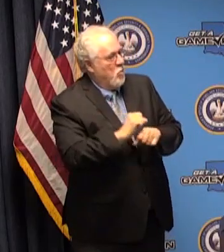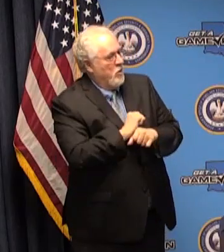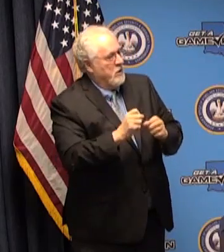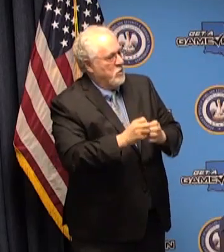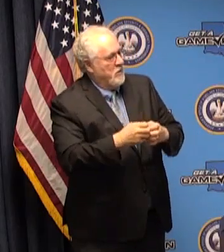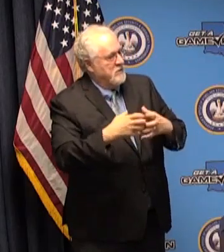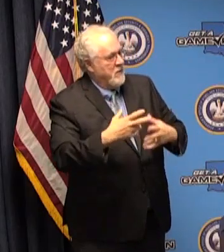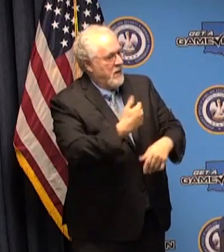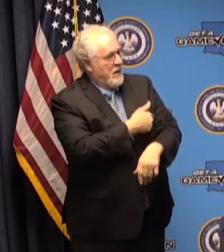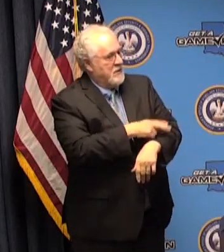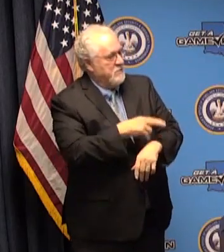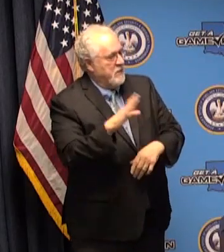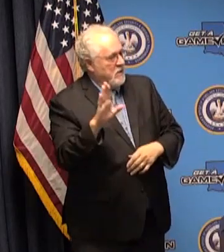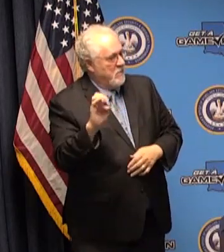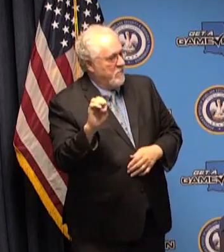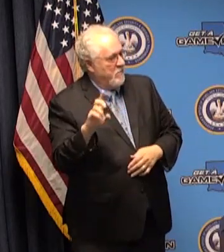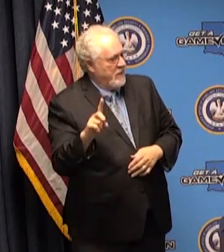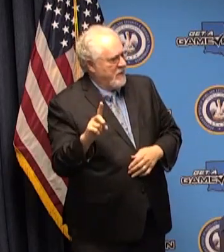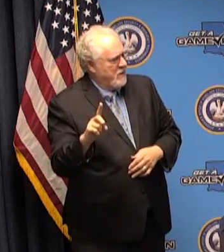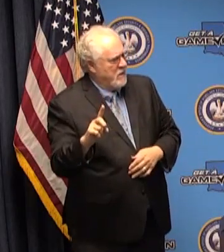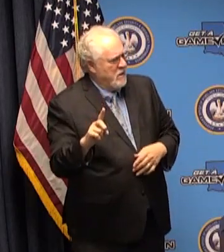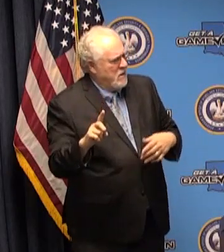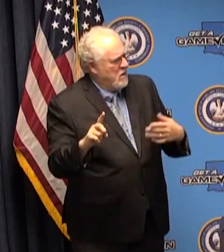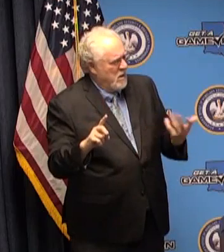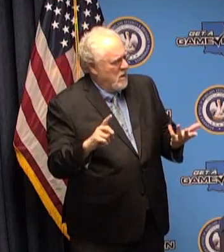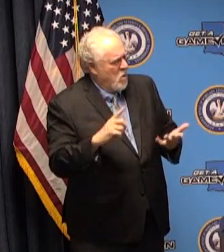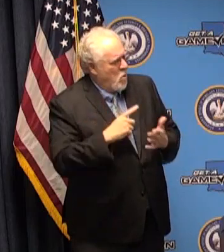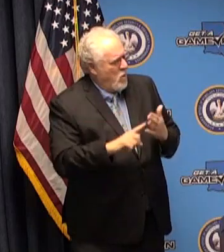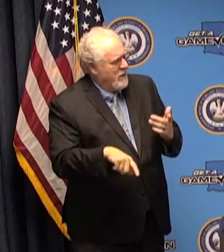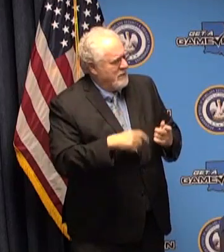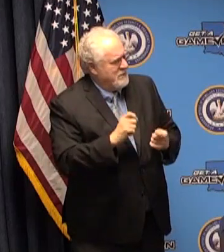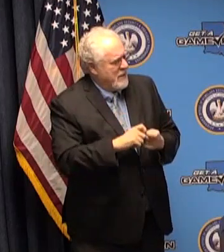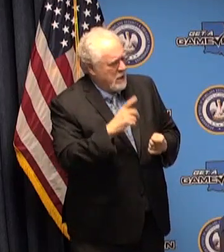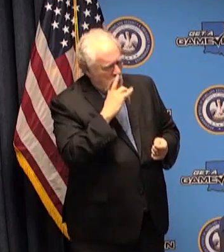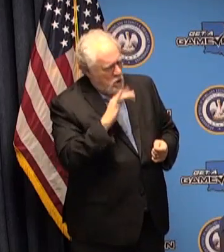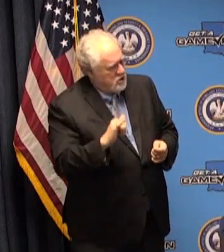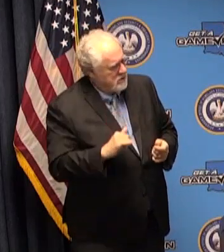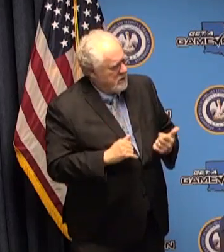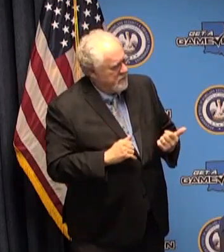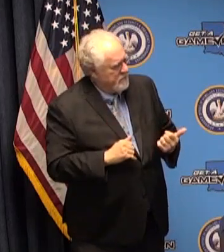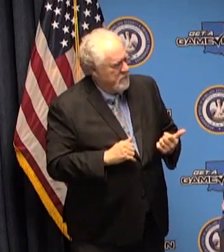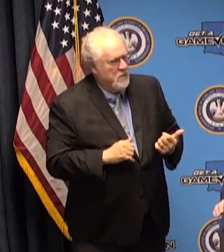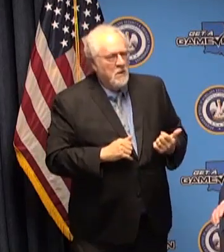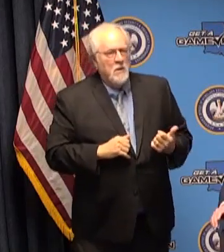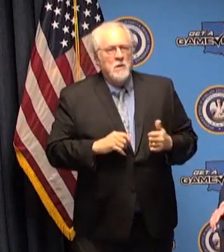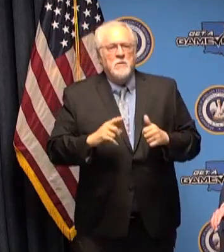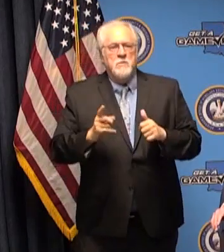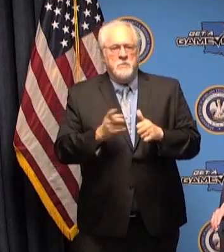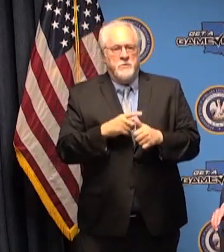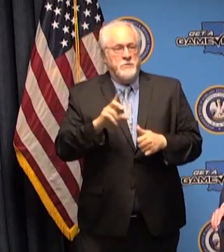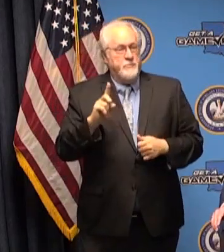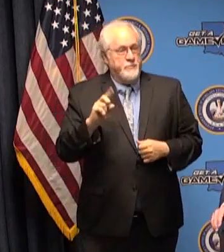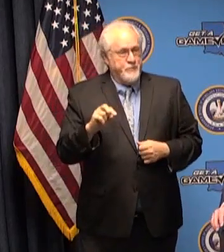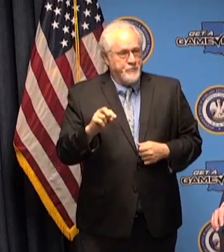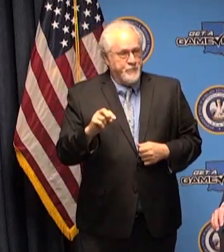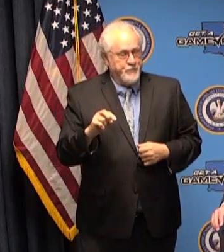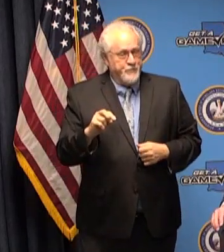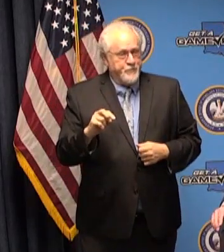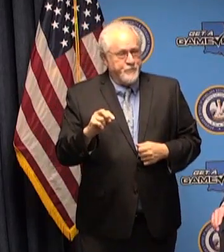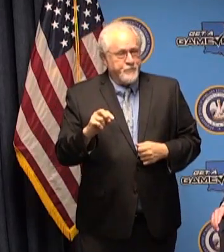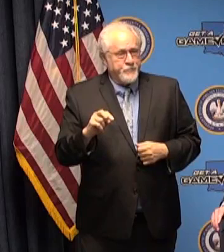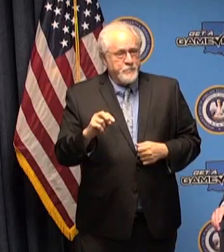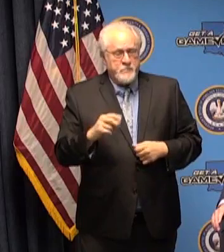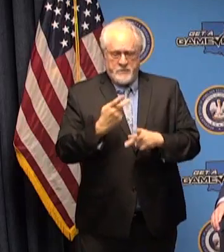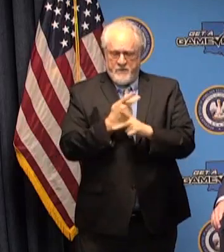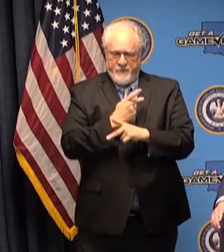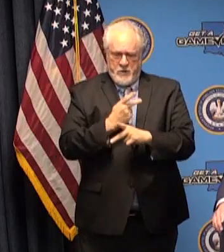to expand hospital bed capacity. Can you talk more specifically about what exactly that looks like and how you're doing that? Well, the first thing you do is